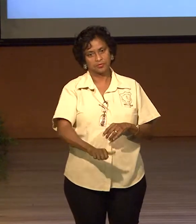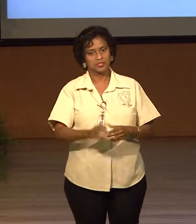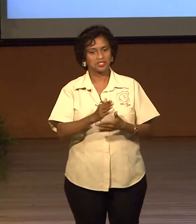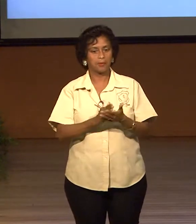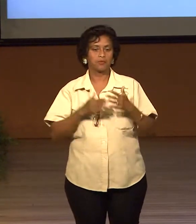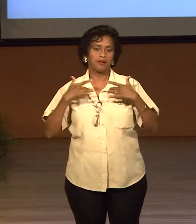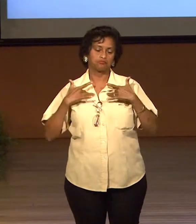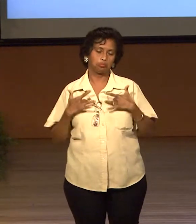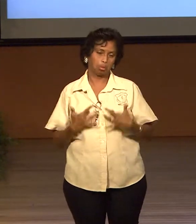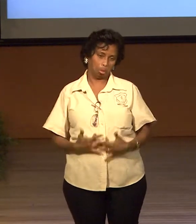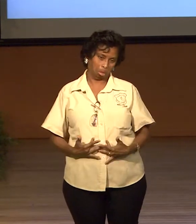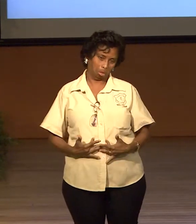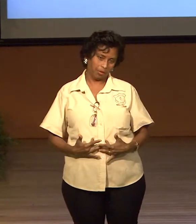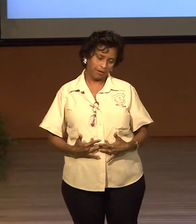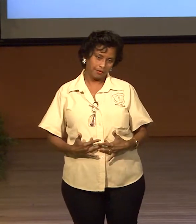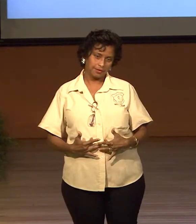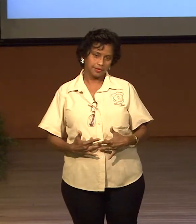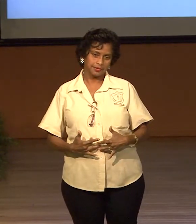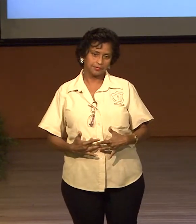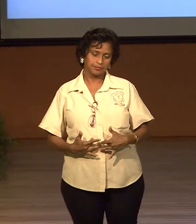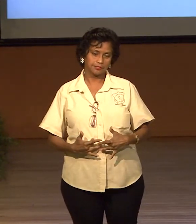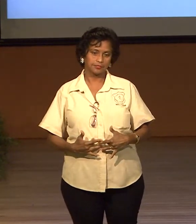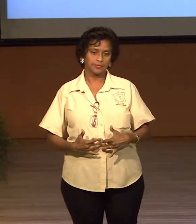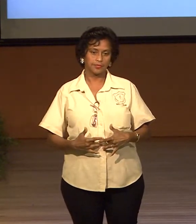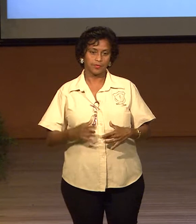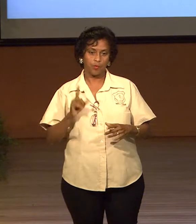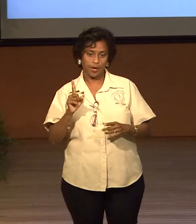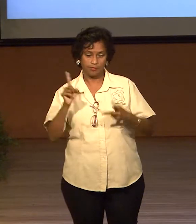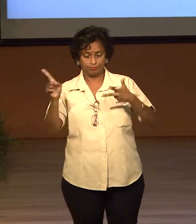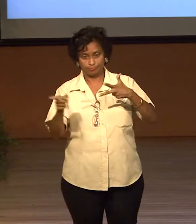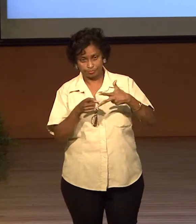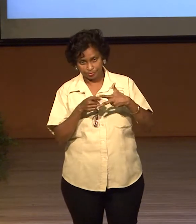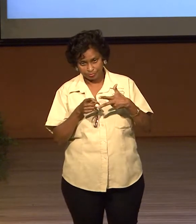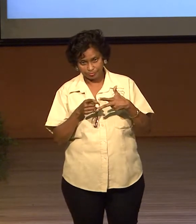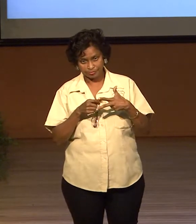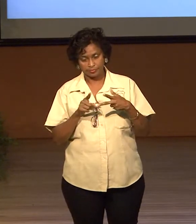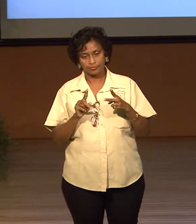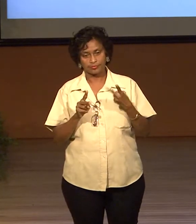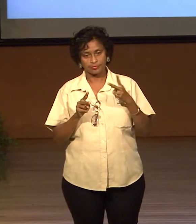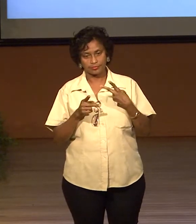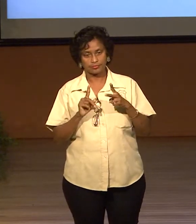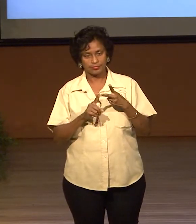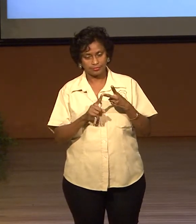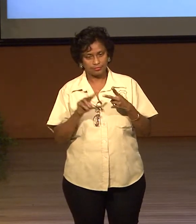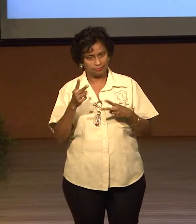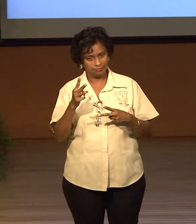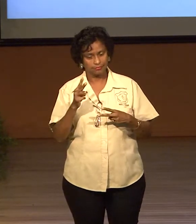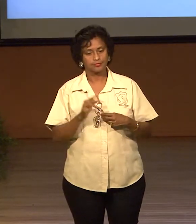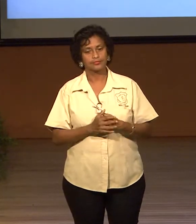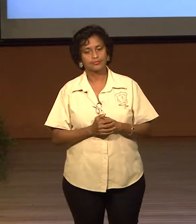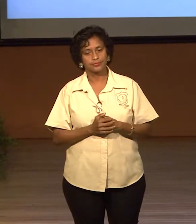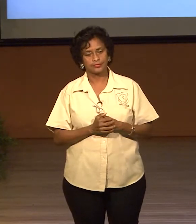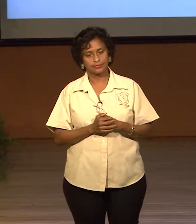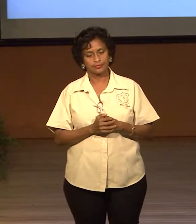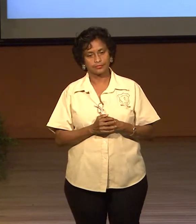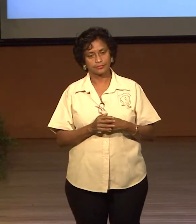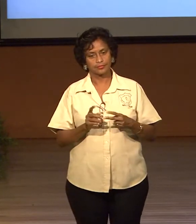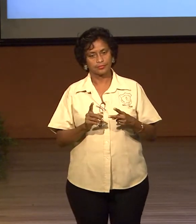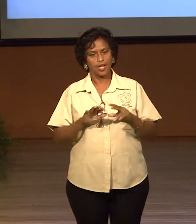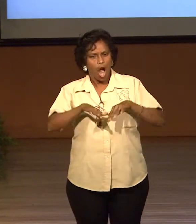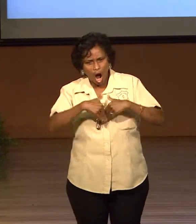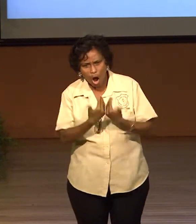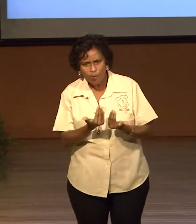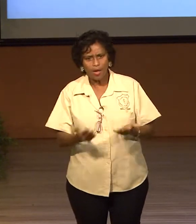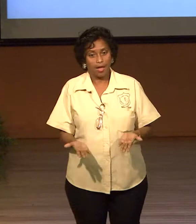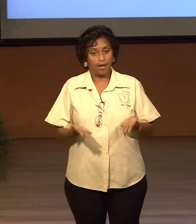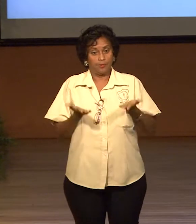apathy? That's one question. The second question is, how would you suggest,